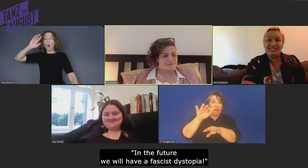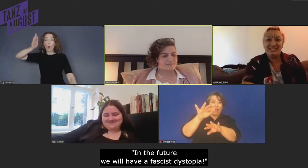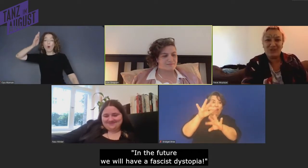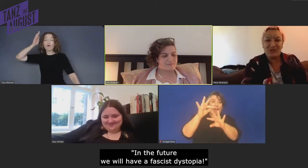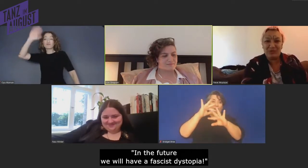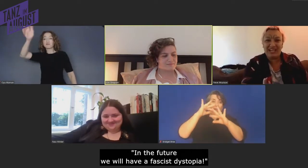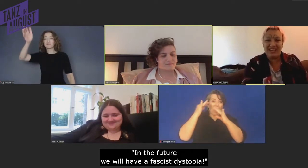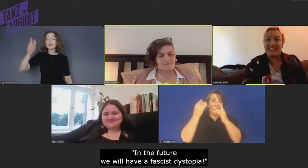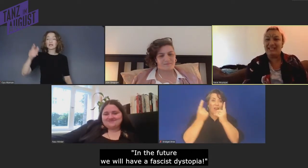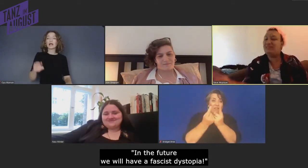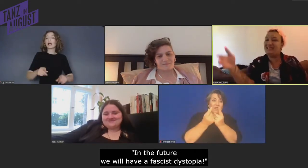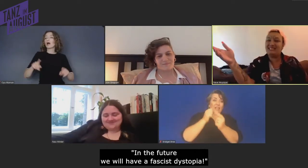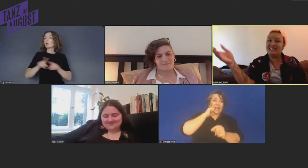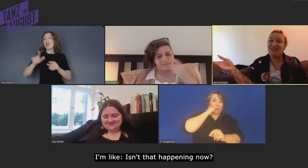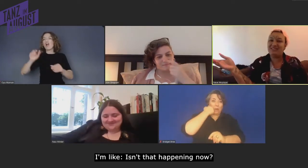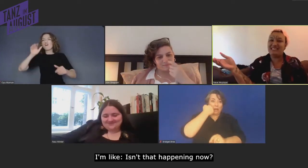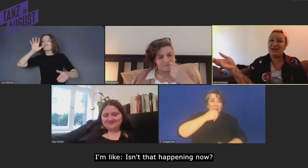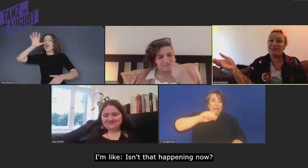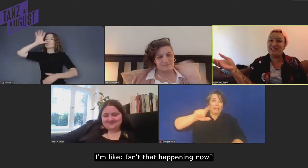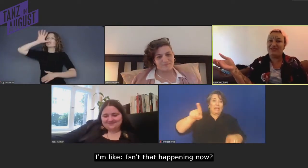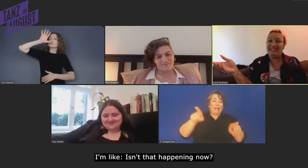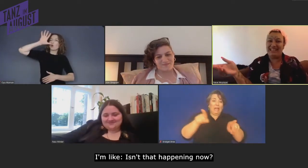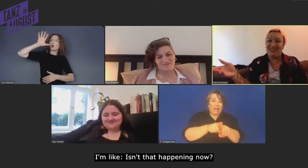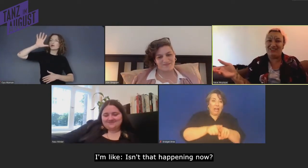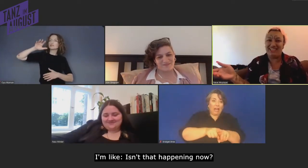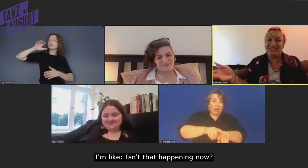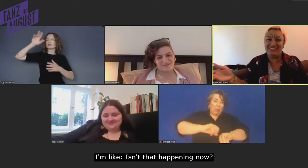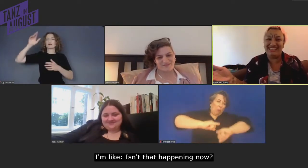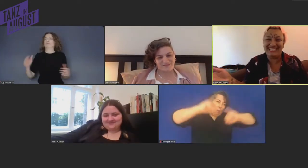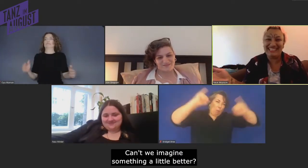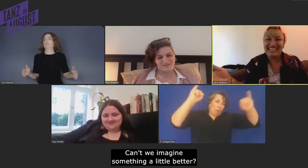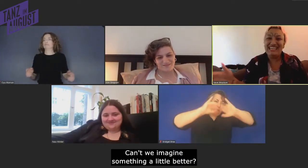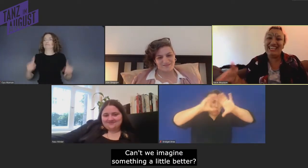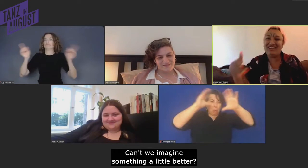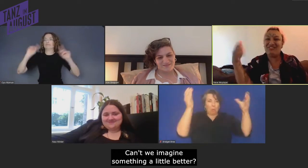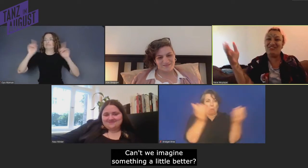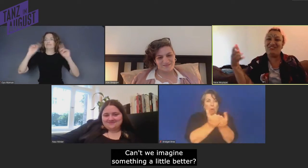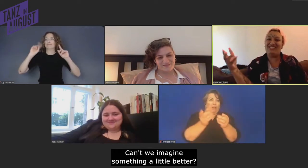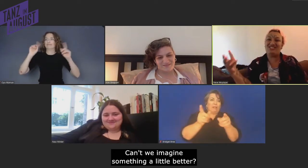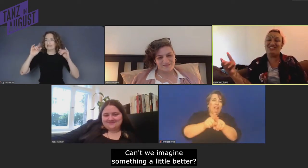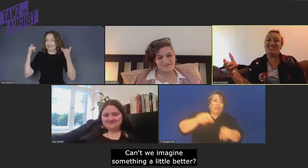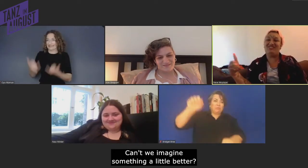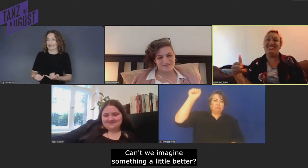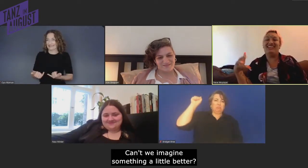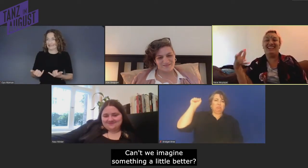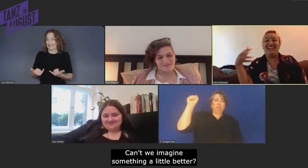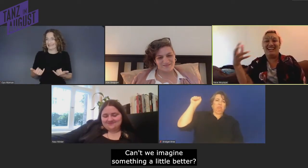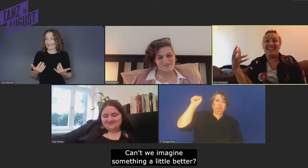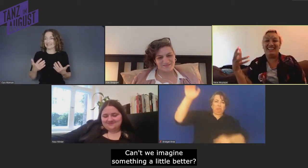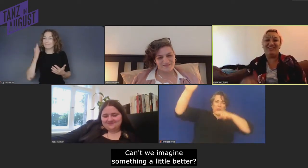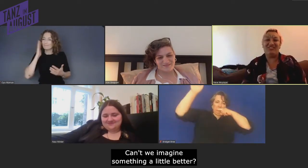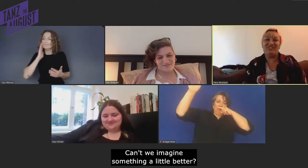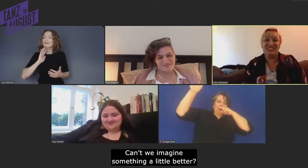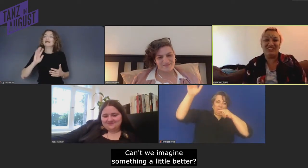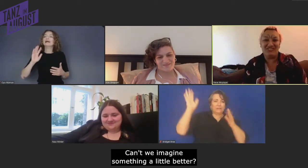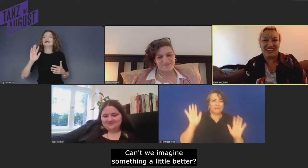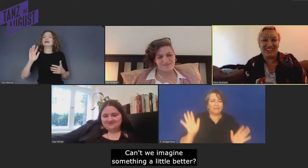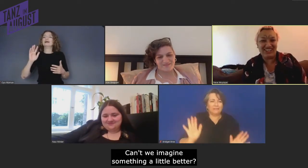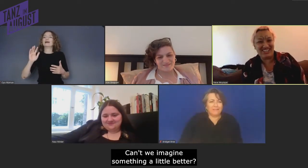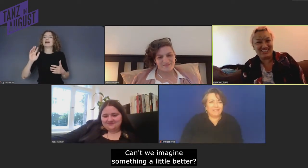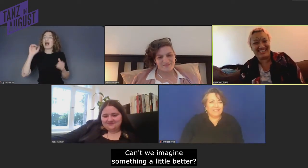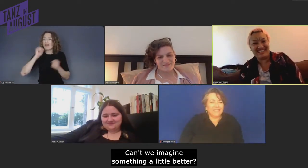fascist dystopia. And I'm like, isn't that what's happening right now? Can't we imagine something that would be a little